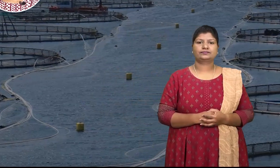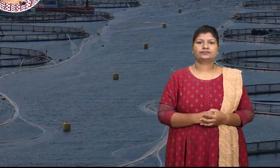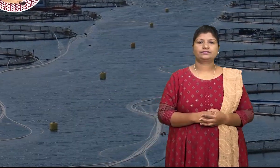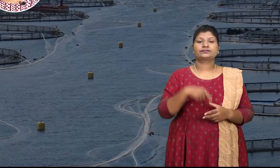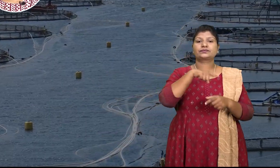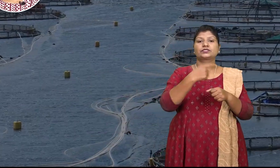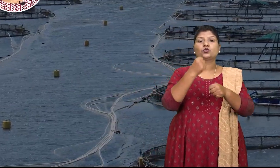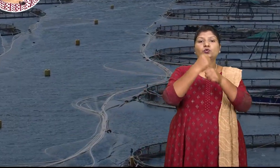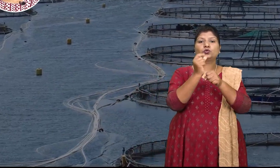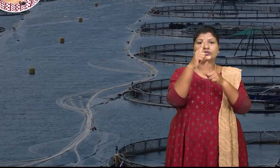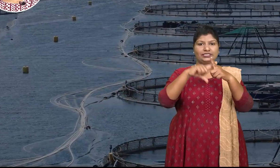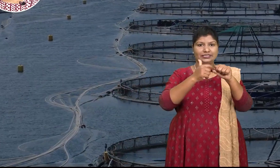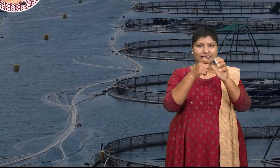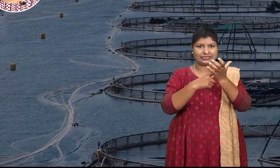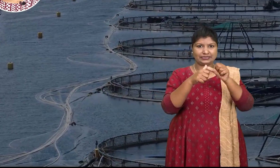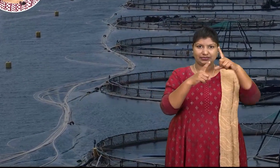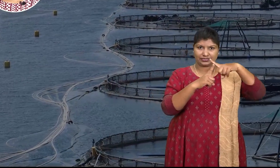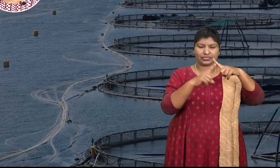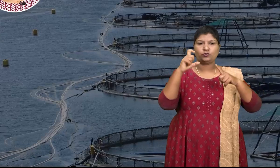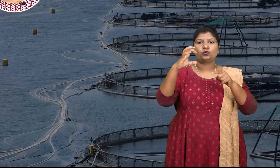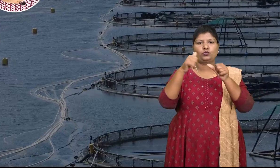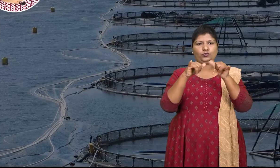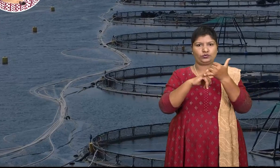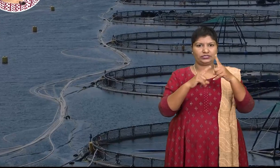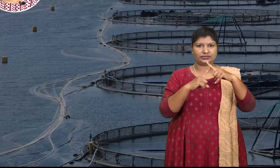the Gujarat coast